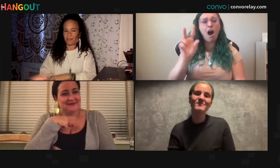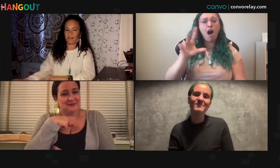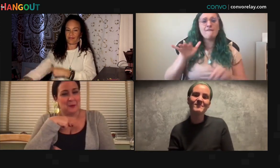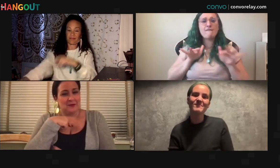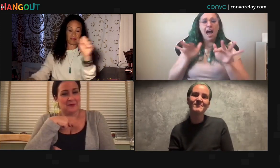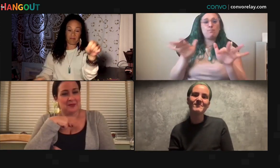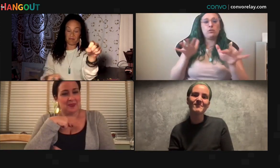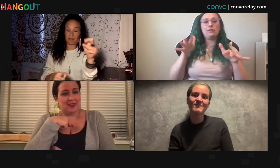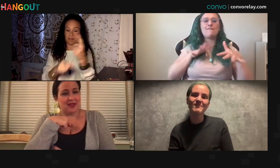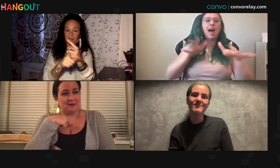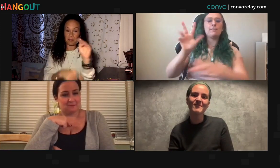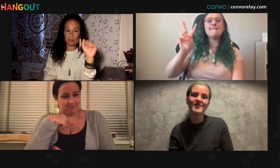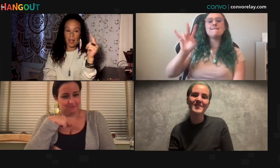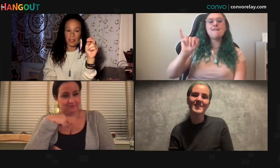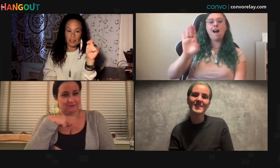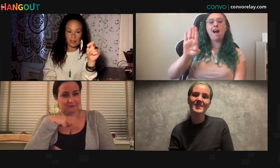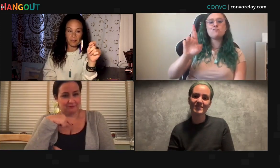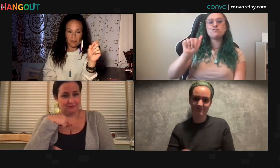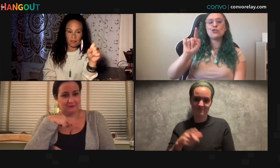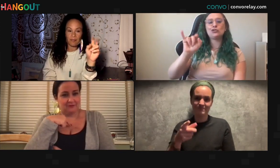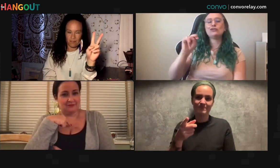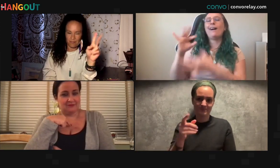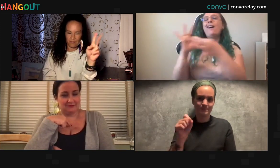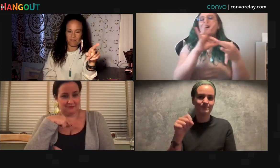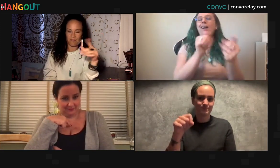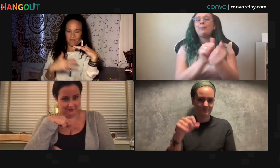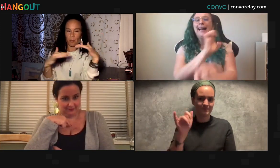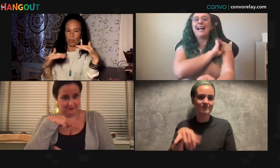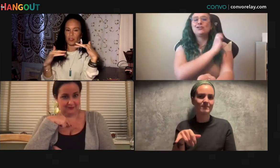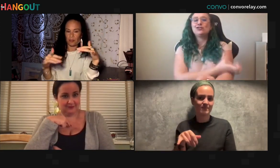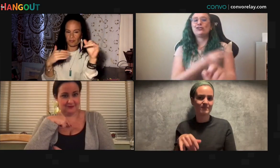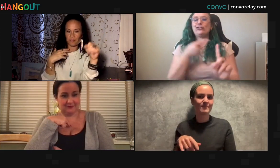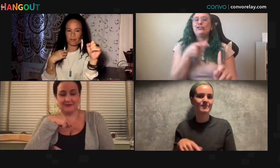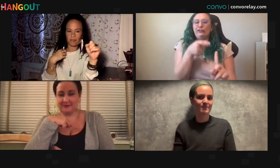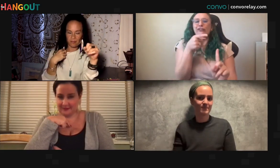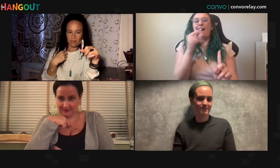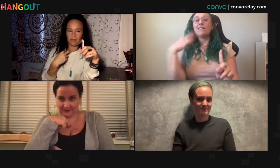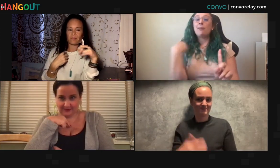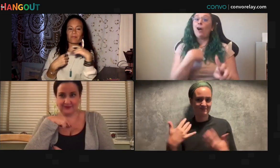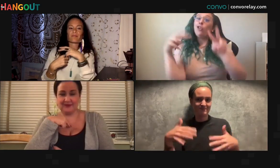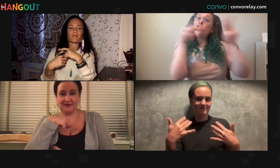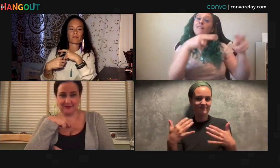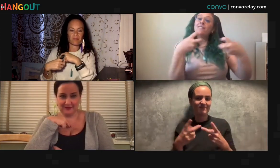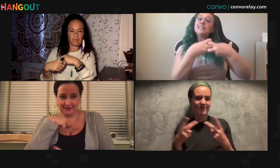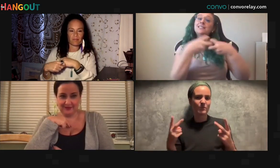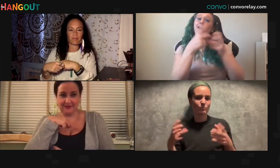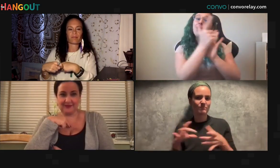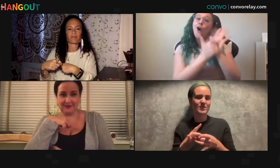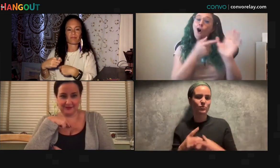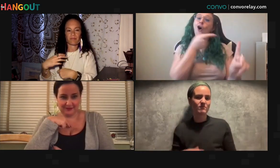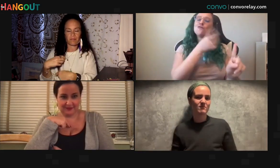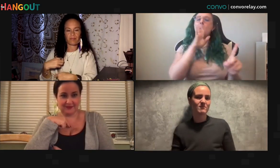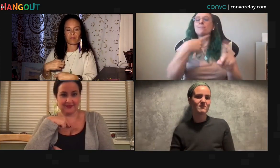it's just a good example of how we could do all of that. And this is Allison. In case you don't know what vibration is, it's a lot